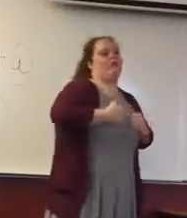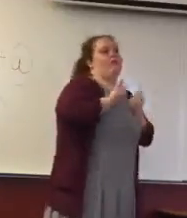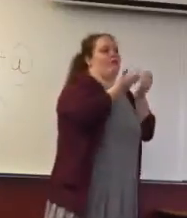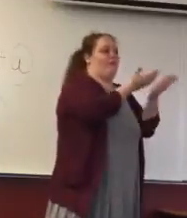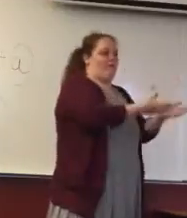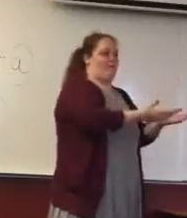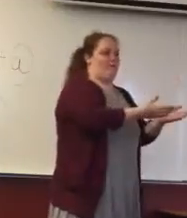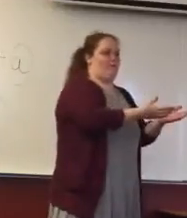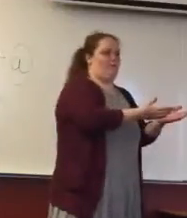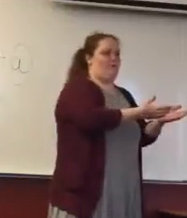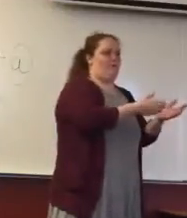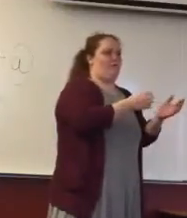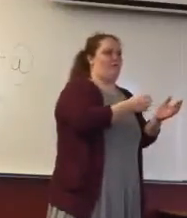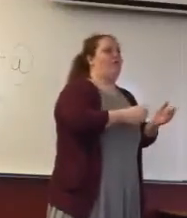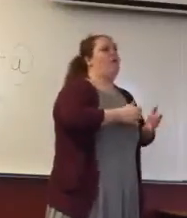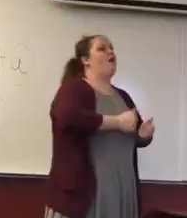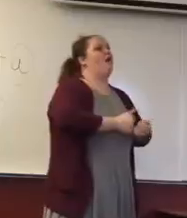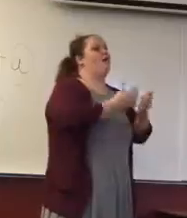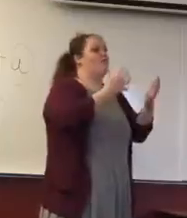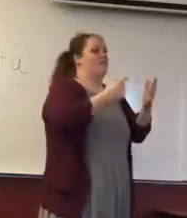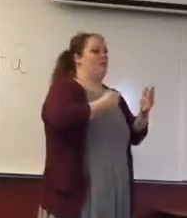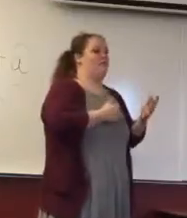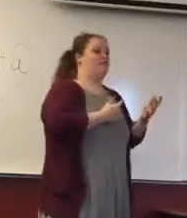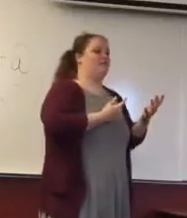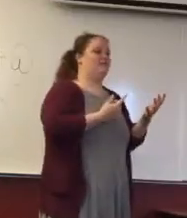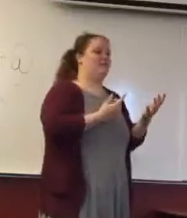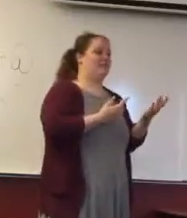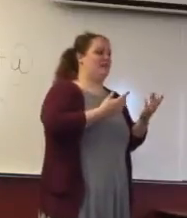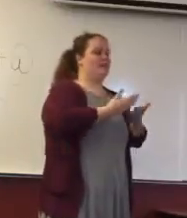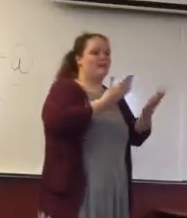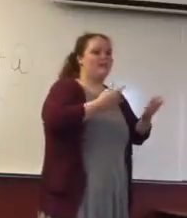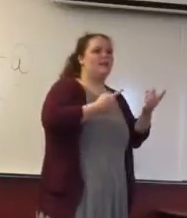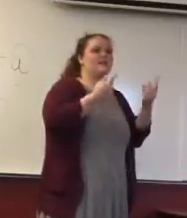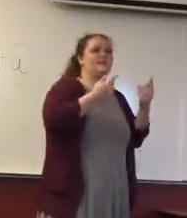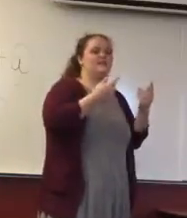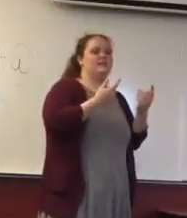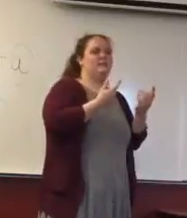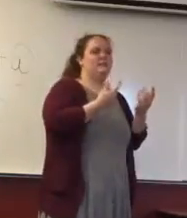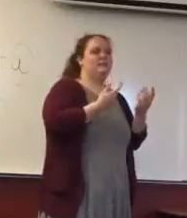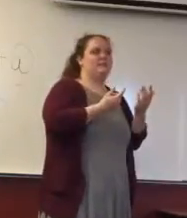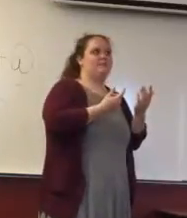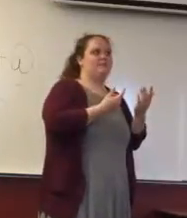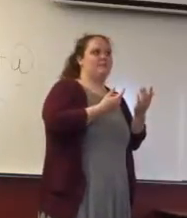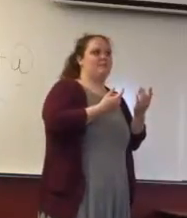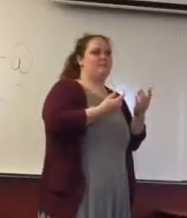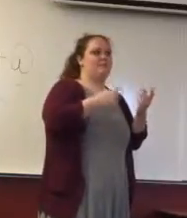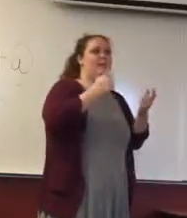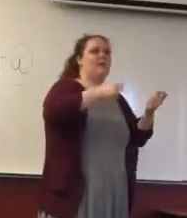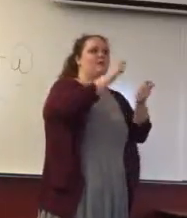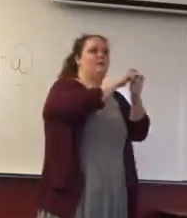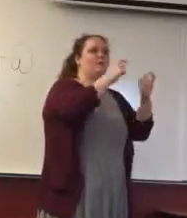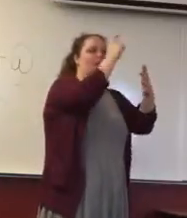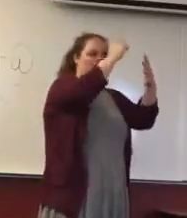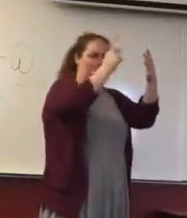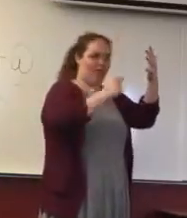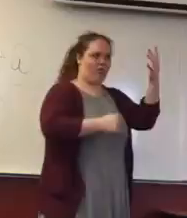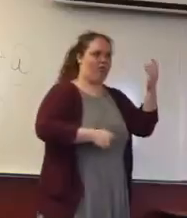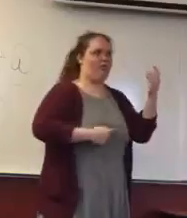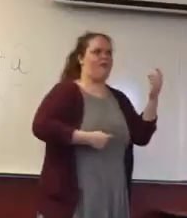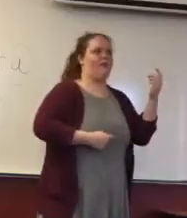kick someone out that it's Yep. We've had somebody not pay their rent for 5 months, so. Right, it's out the